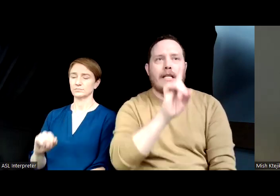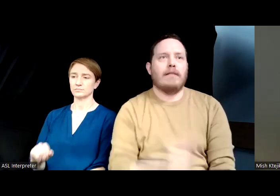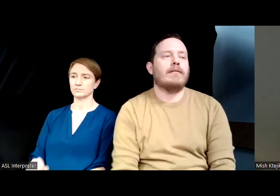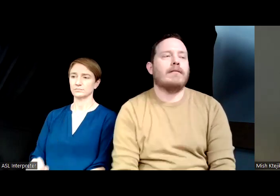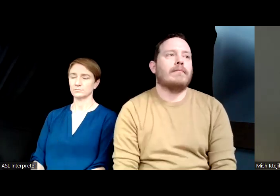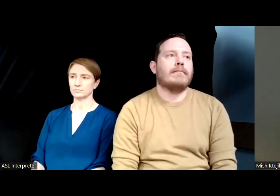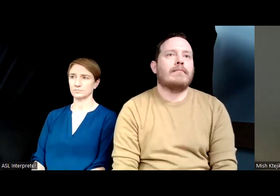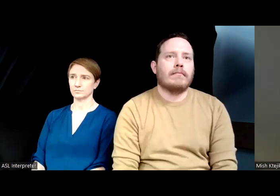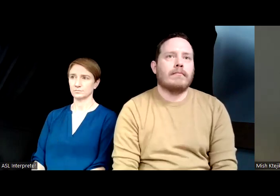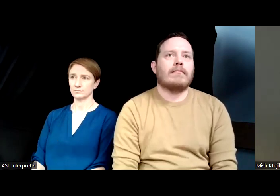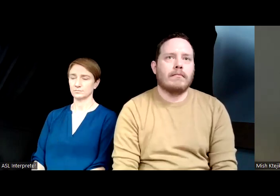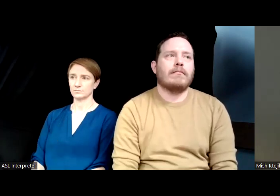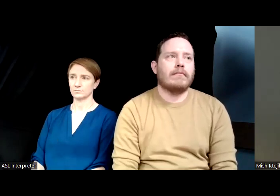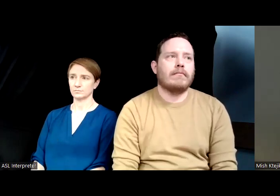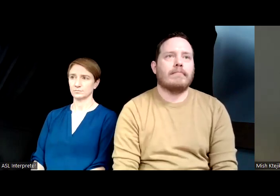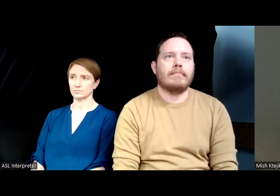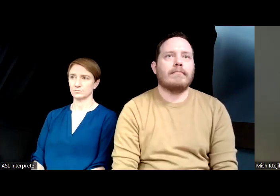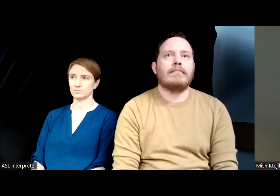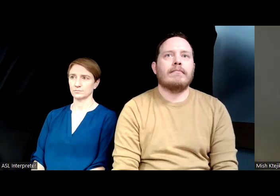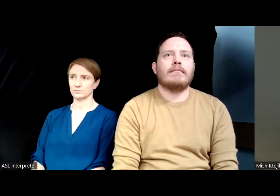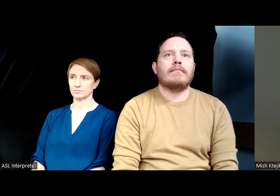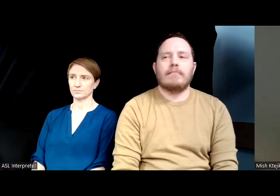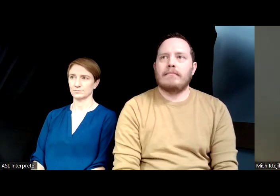specific to RID.